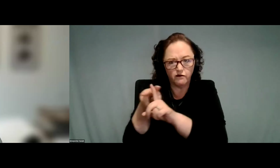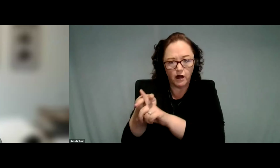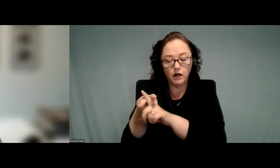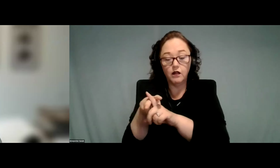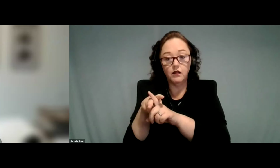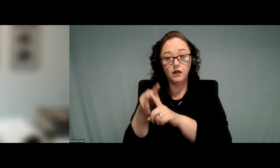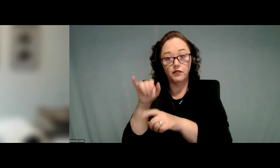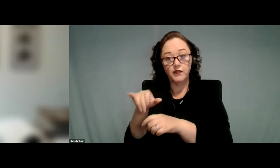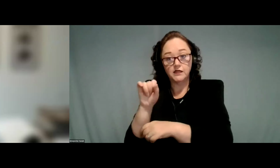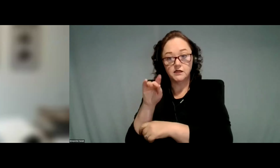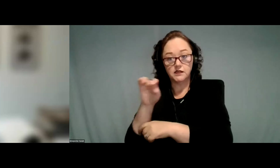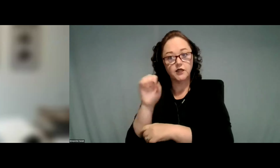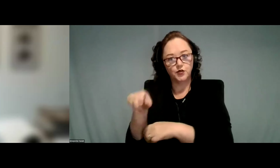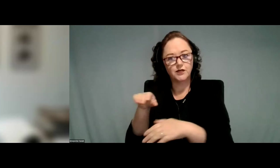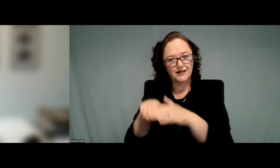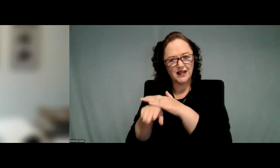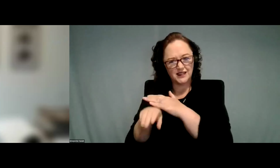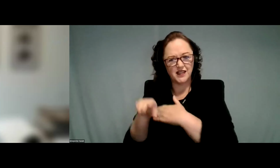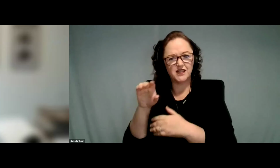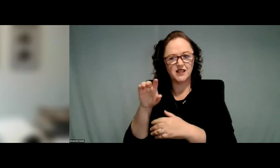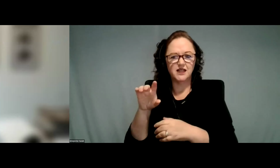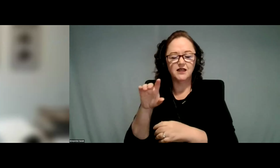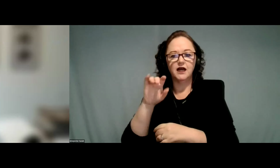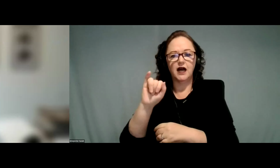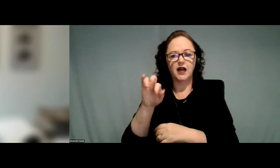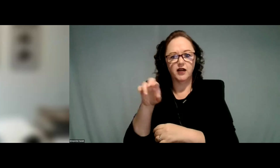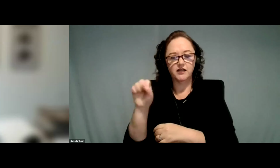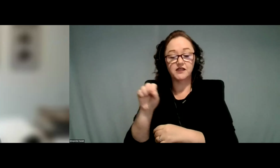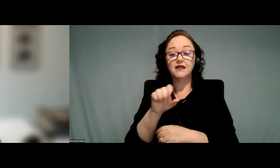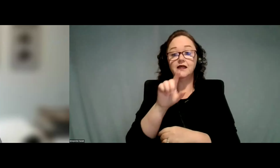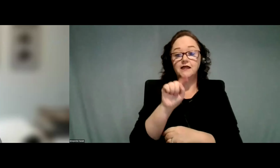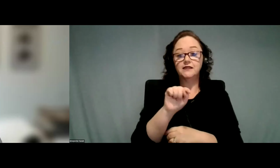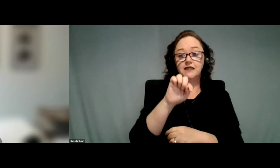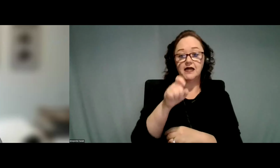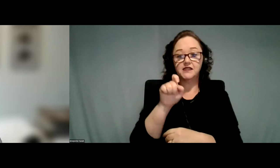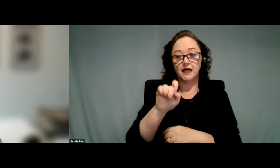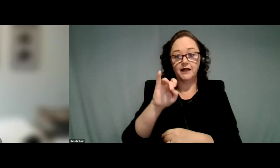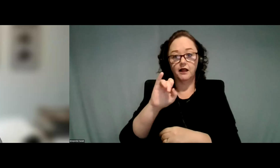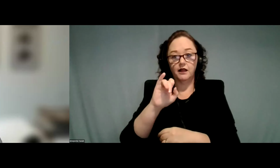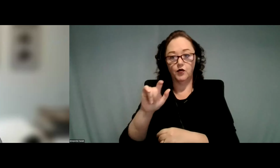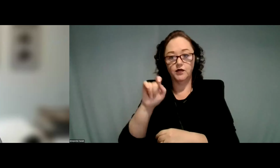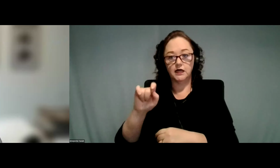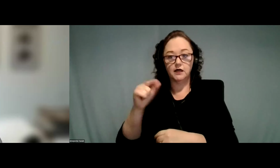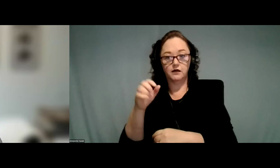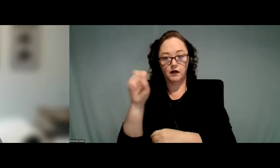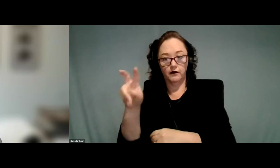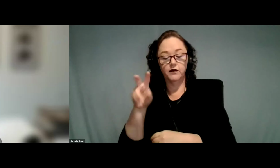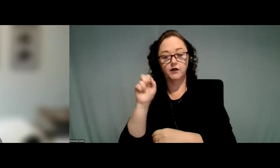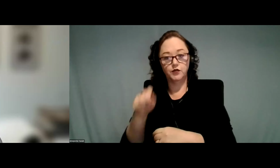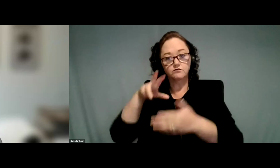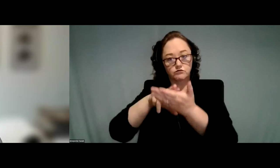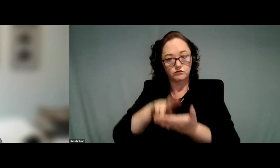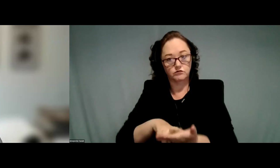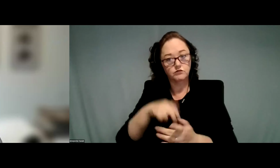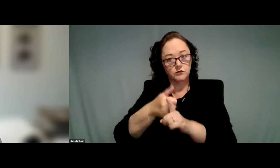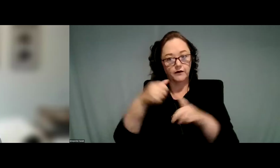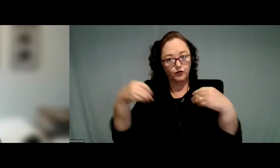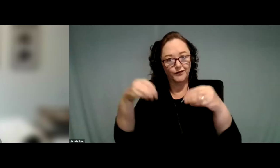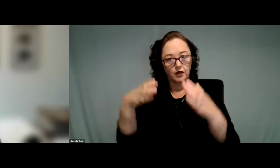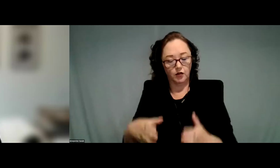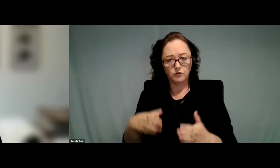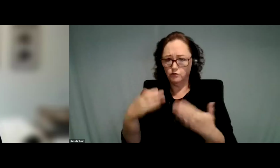through the Department of Revenue's website. I'm going to say it again, tax.illinois.gov. You can sign up there as a retailer, so register yourself,